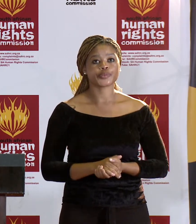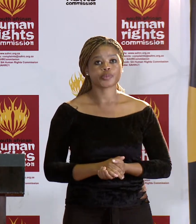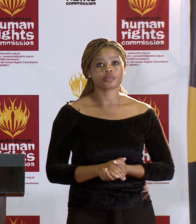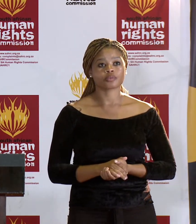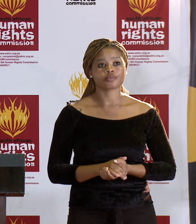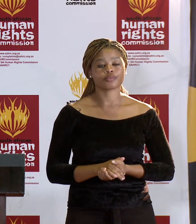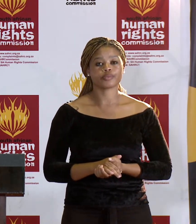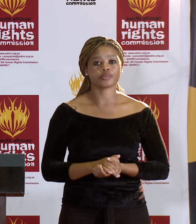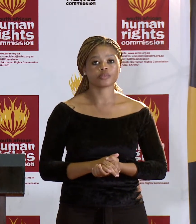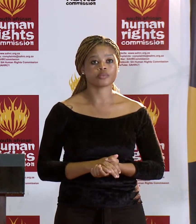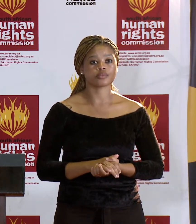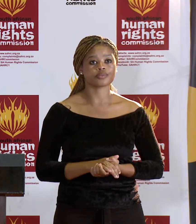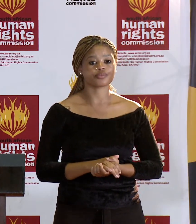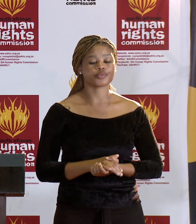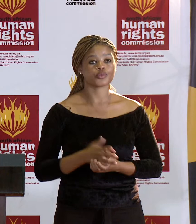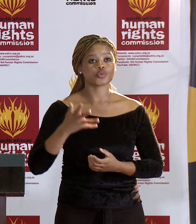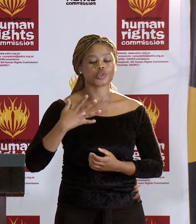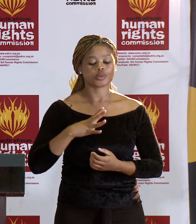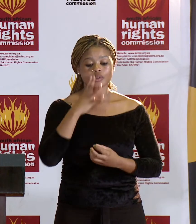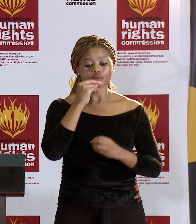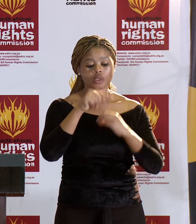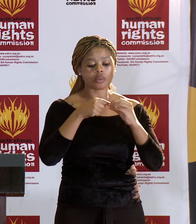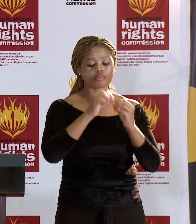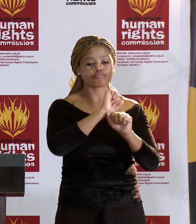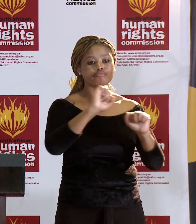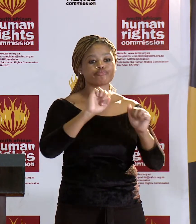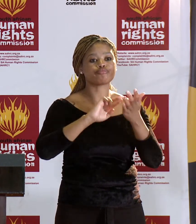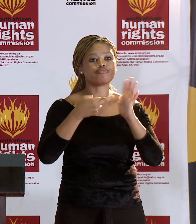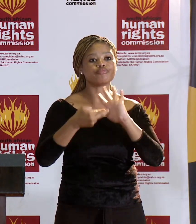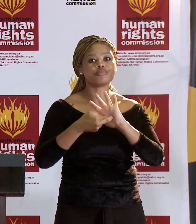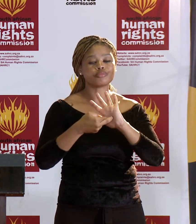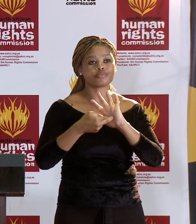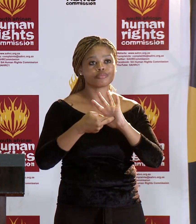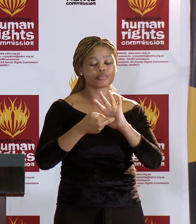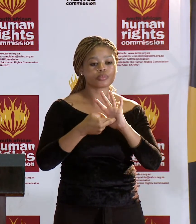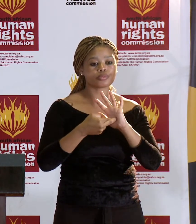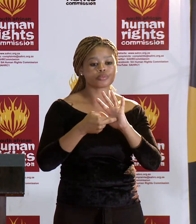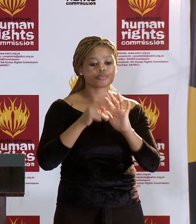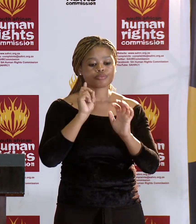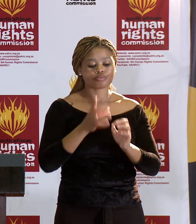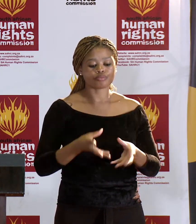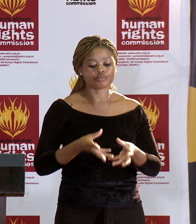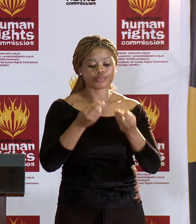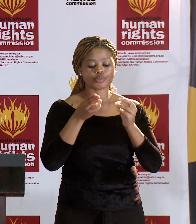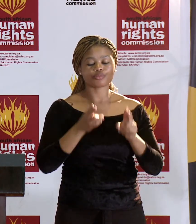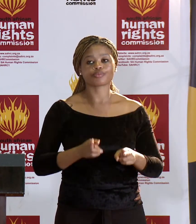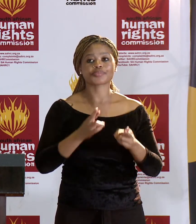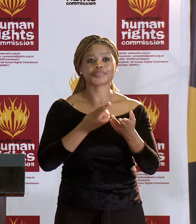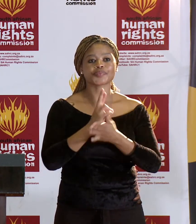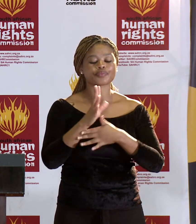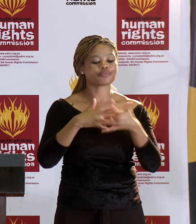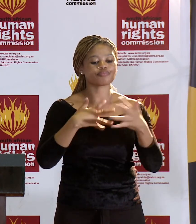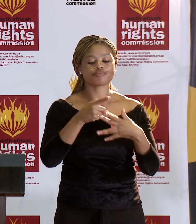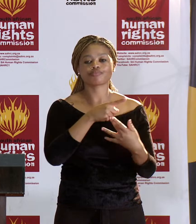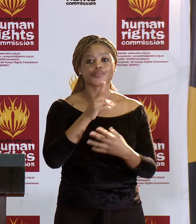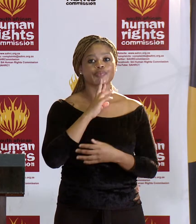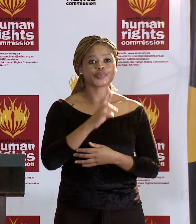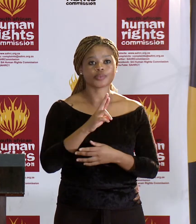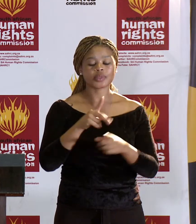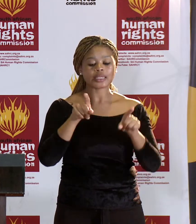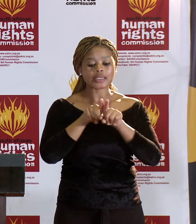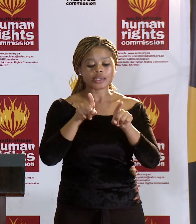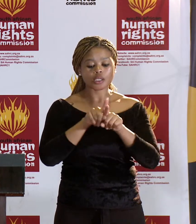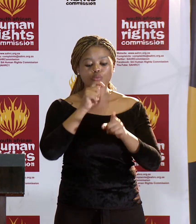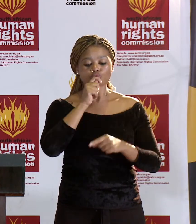We want to talk to you about your role in upholding human rights wherever you are,